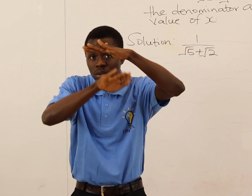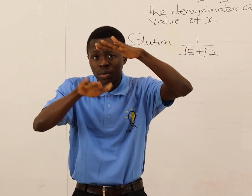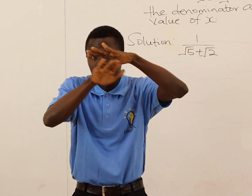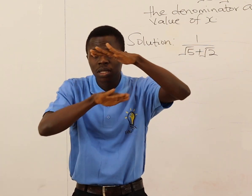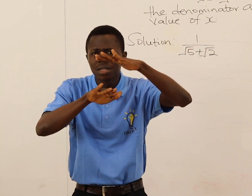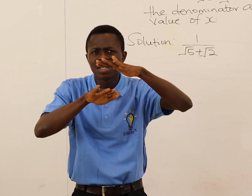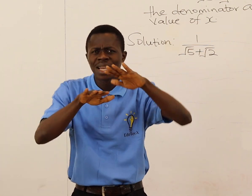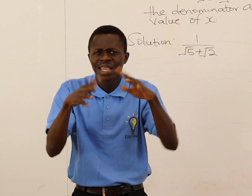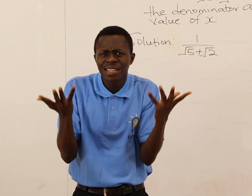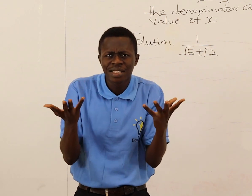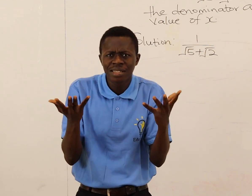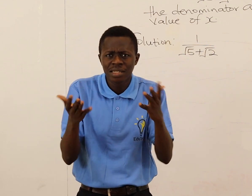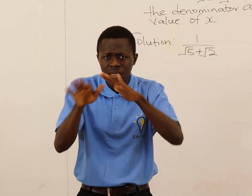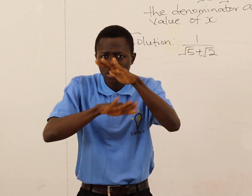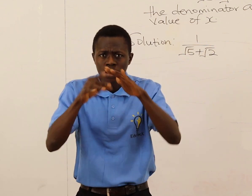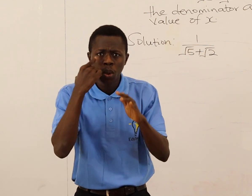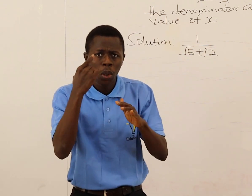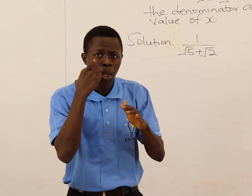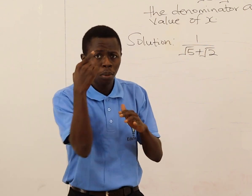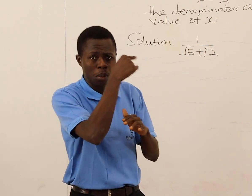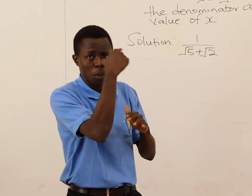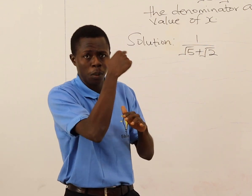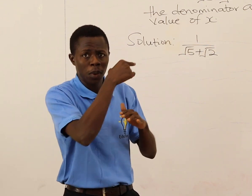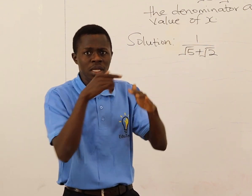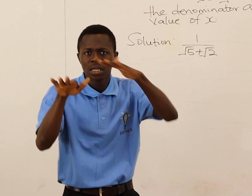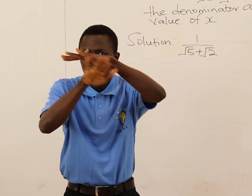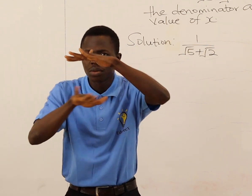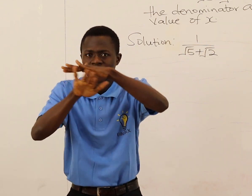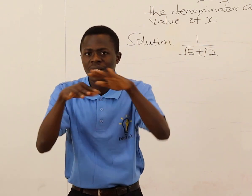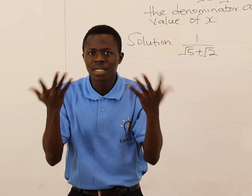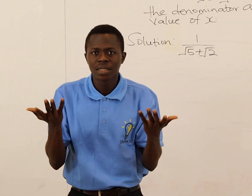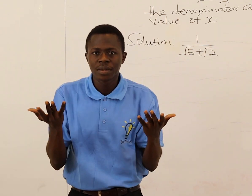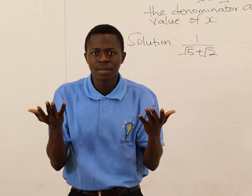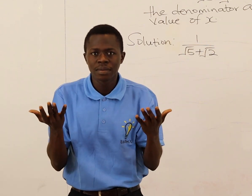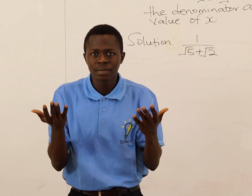we know that with the denominator, we have,